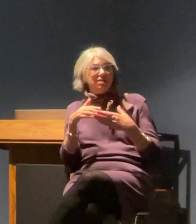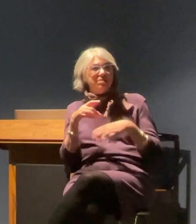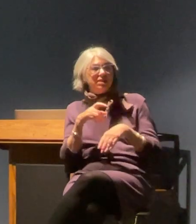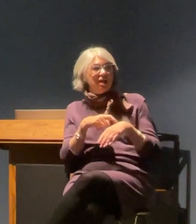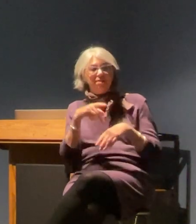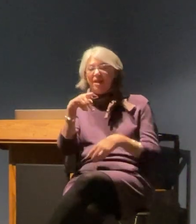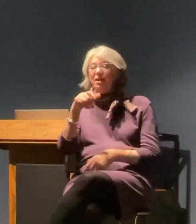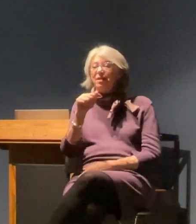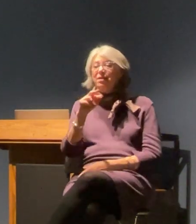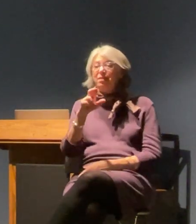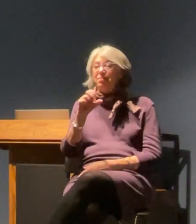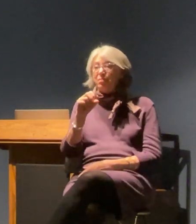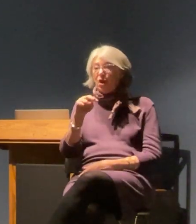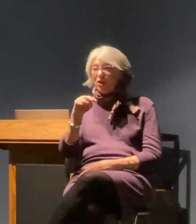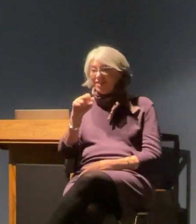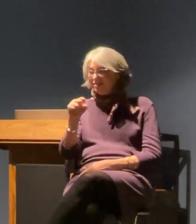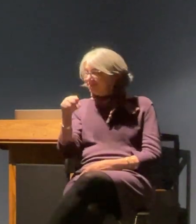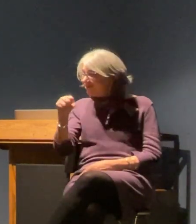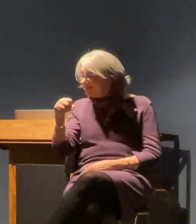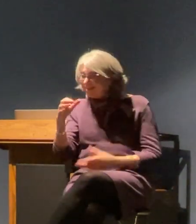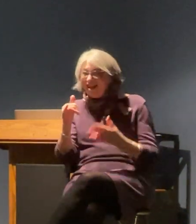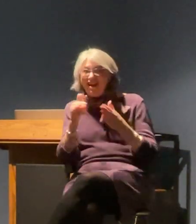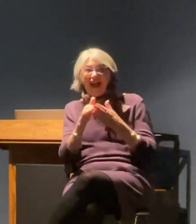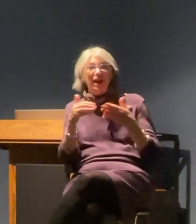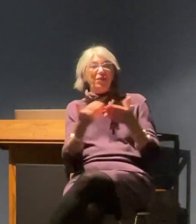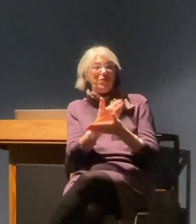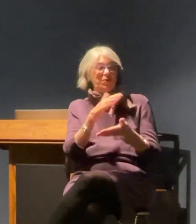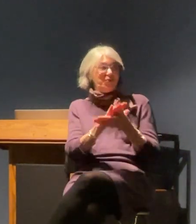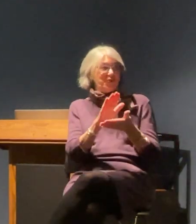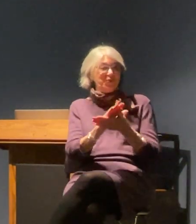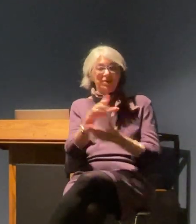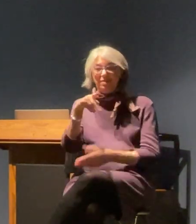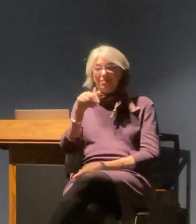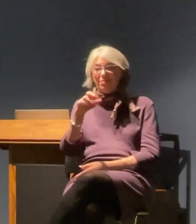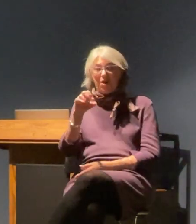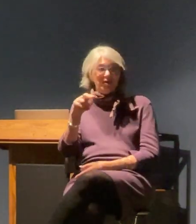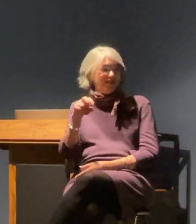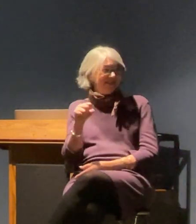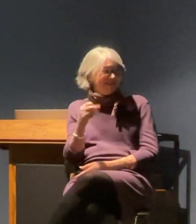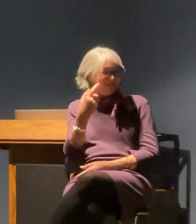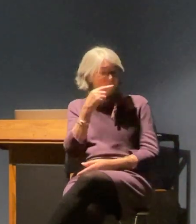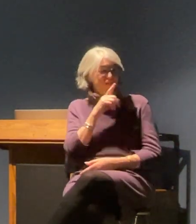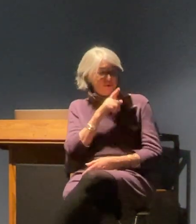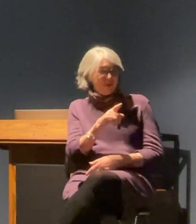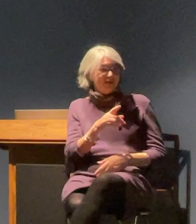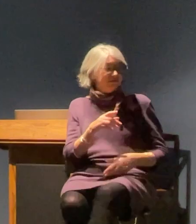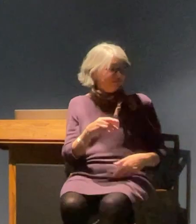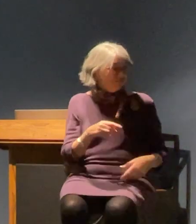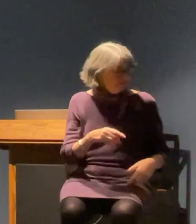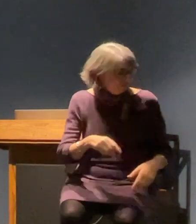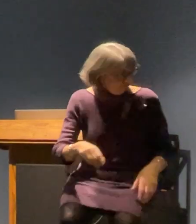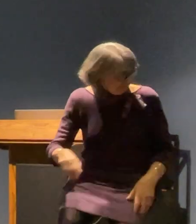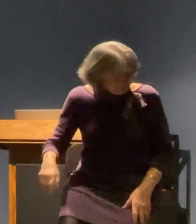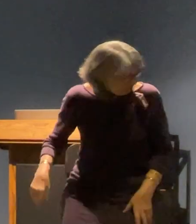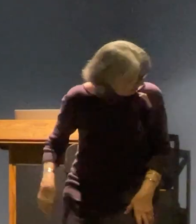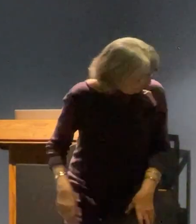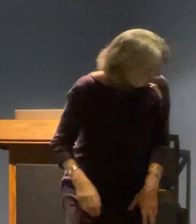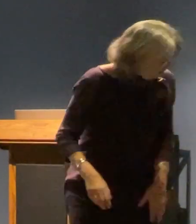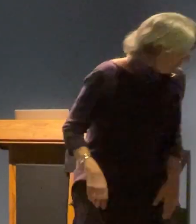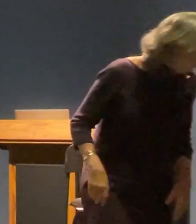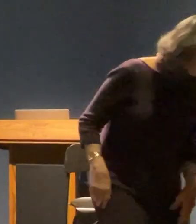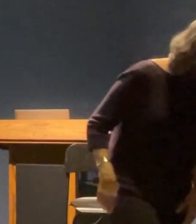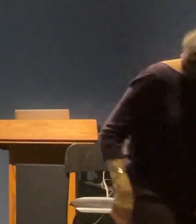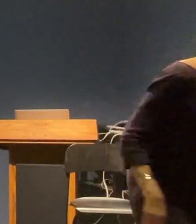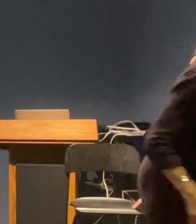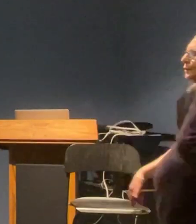at Parsons? Yes. Yes, okay, so now we're heading over to the new school at Parsons. Yes, for sure. So basically, as I was saying, my history with